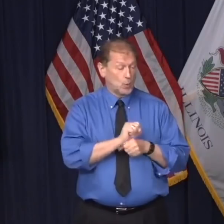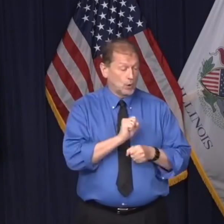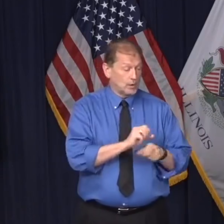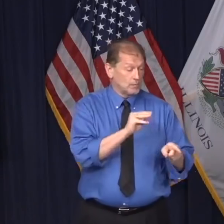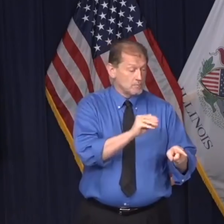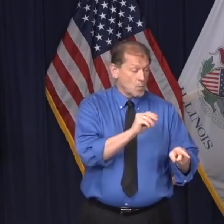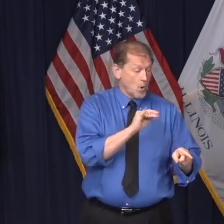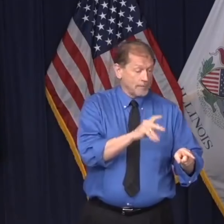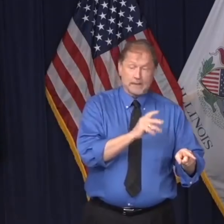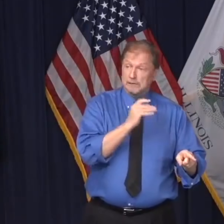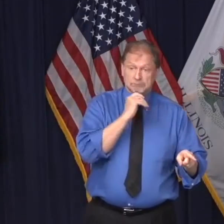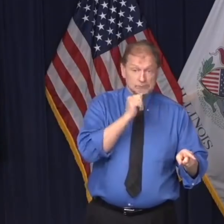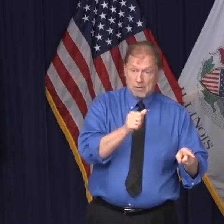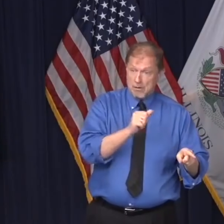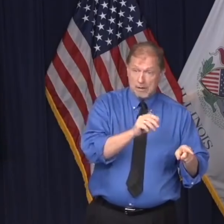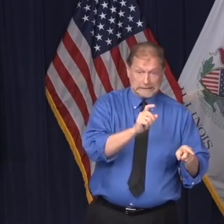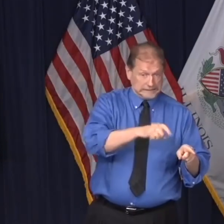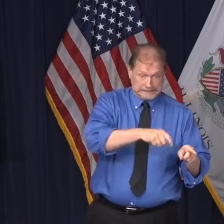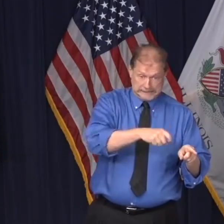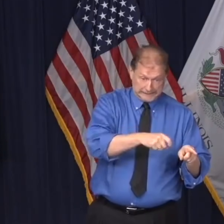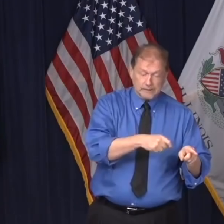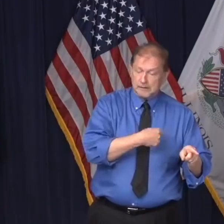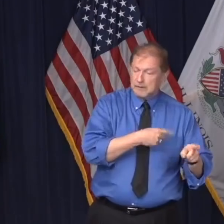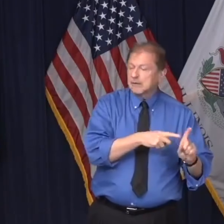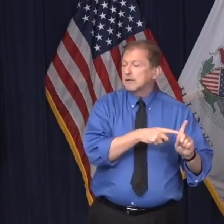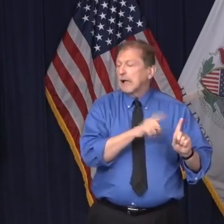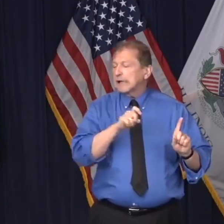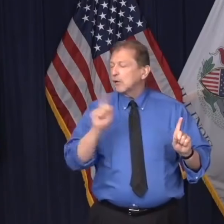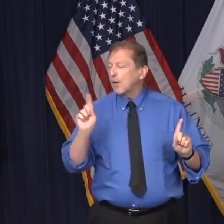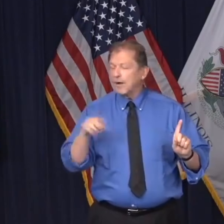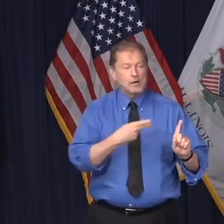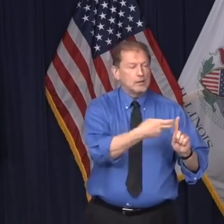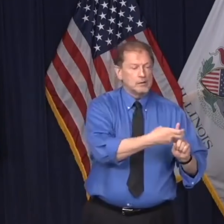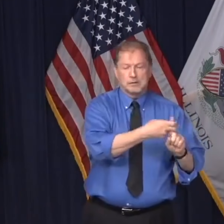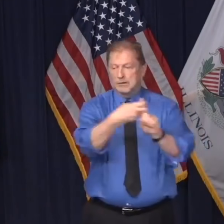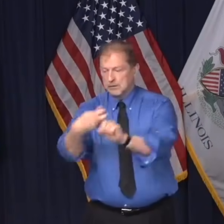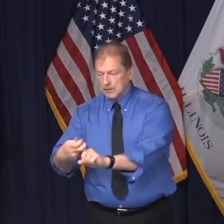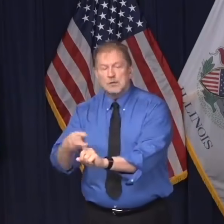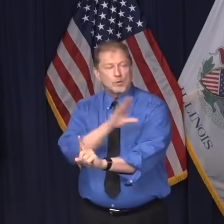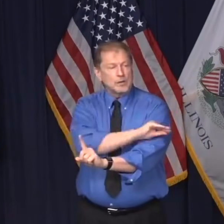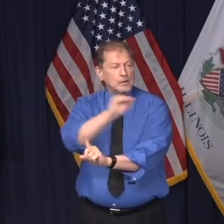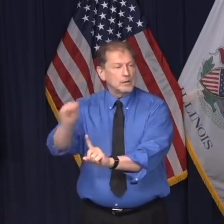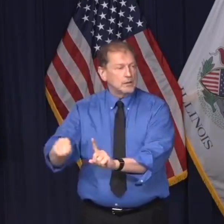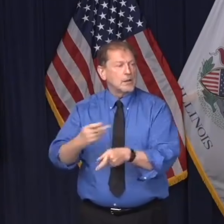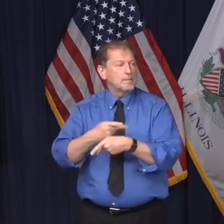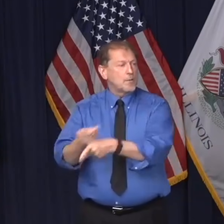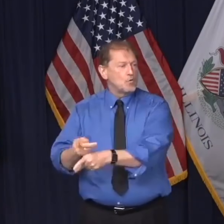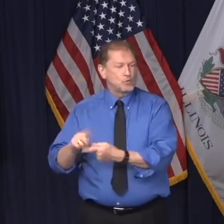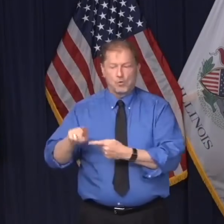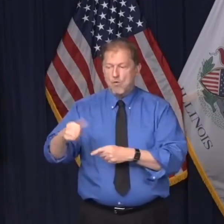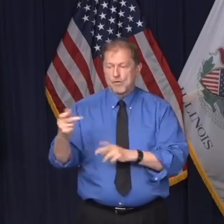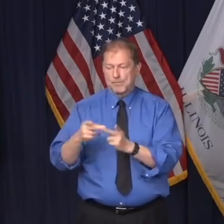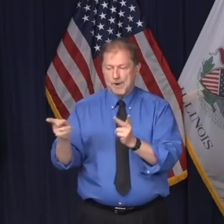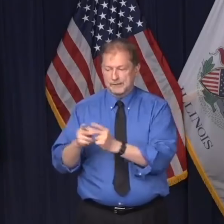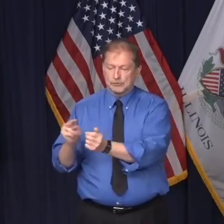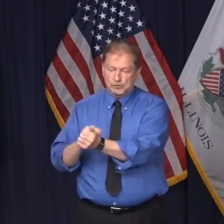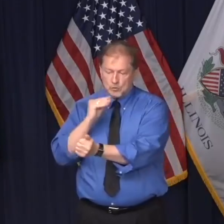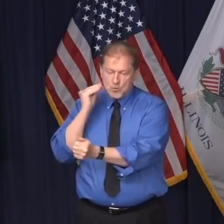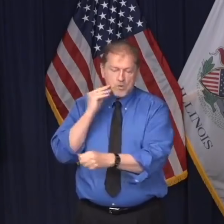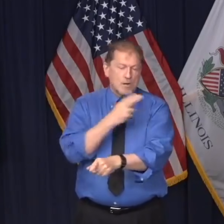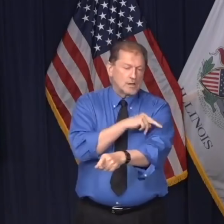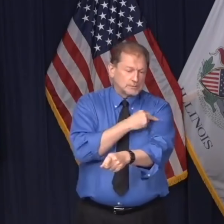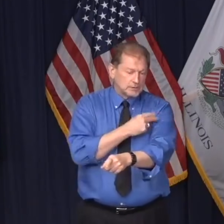we can redeploy, we are redeploying. As to the future of McCormick Place, we've talked a lot about standing